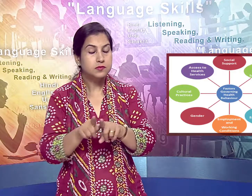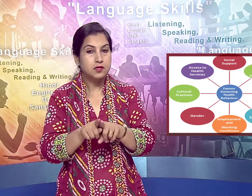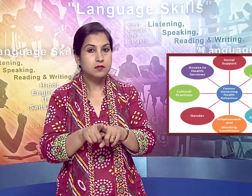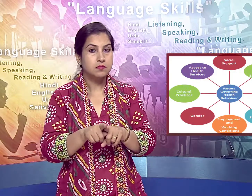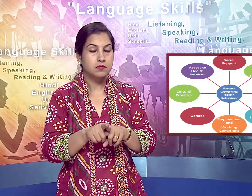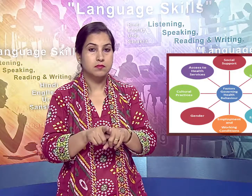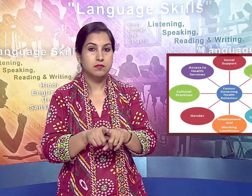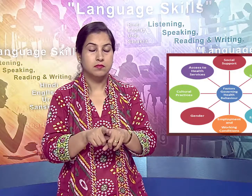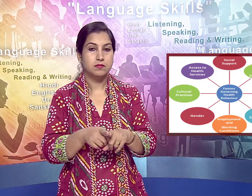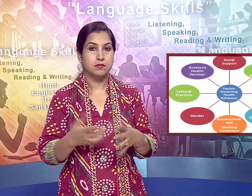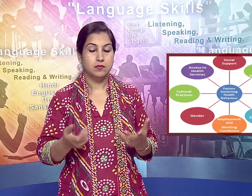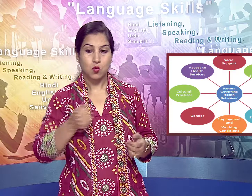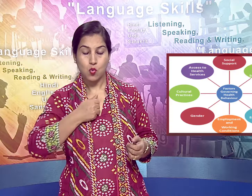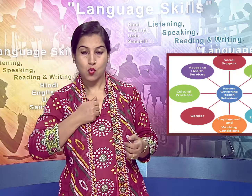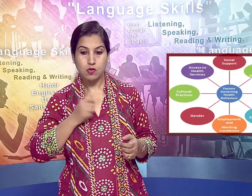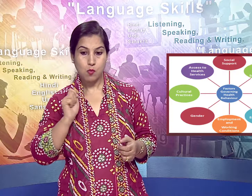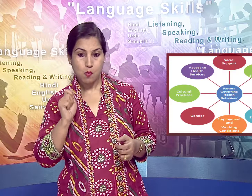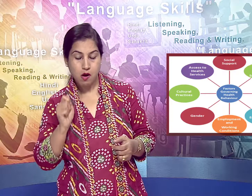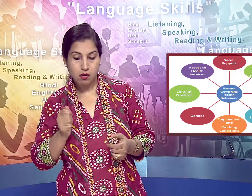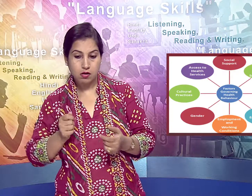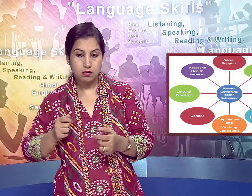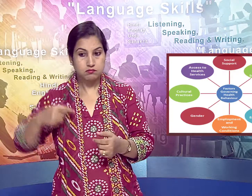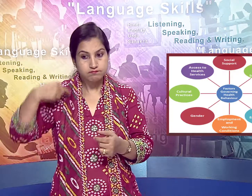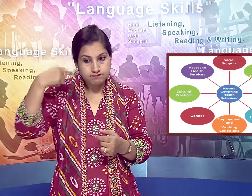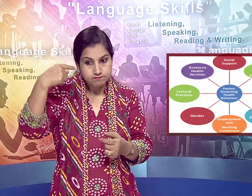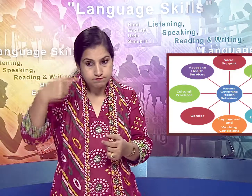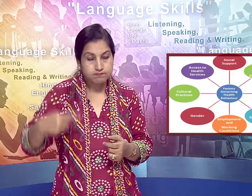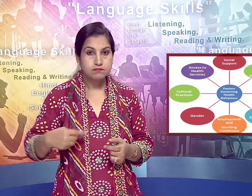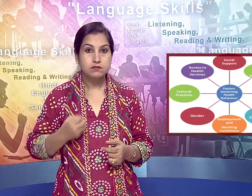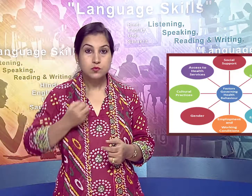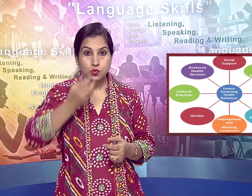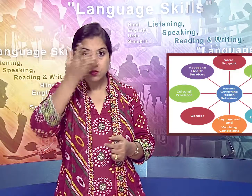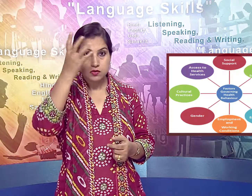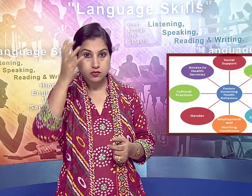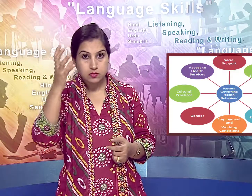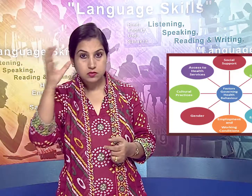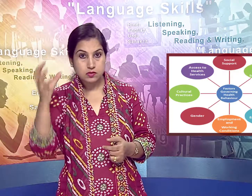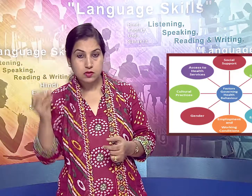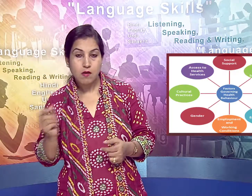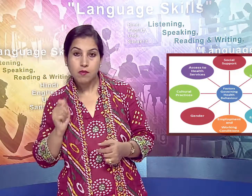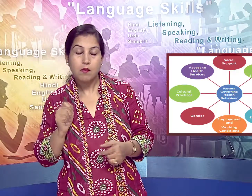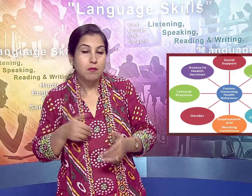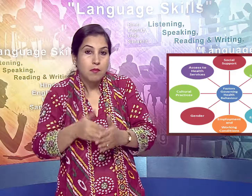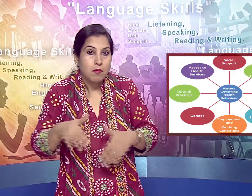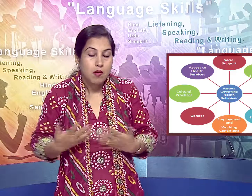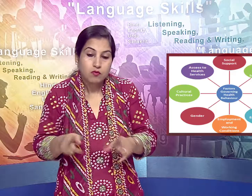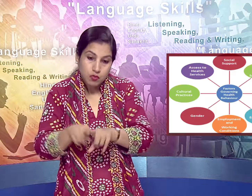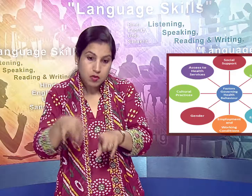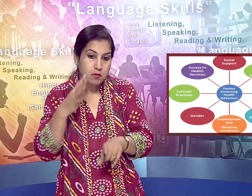Accordingly, our work routine is an important factor which governs